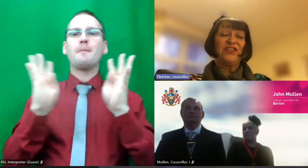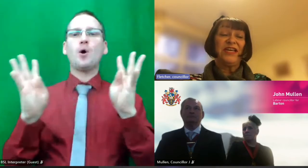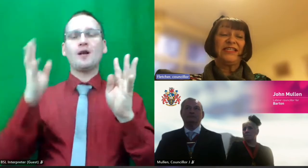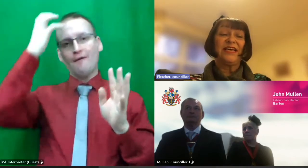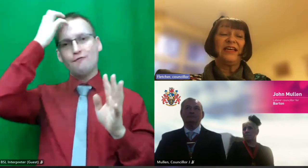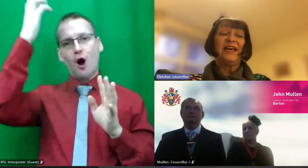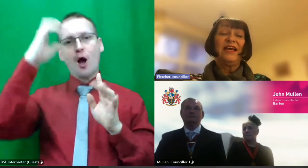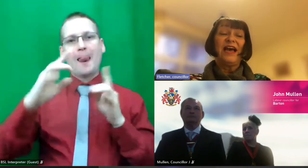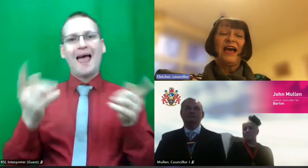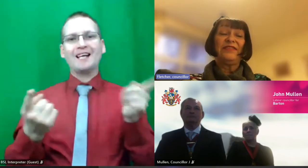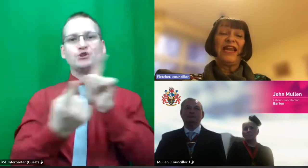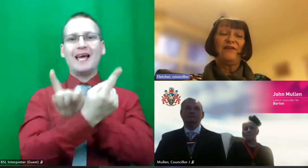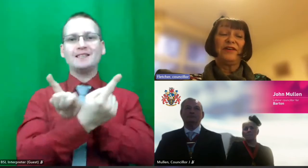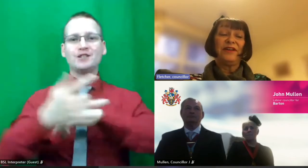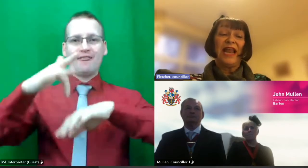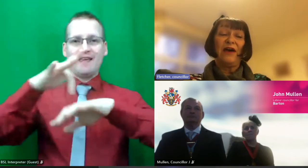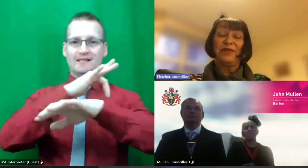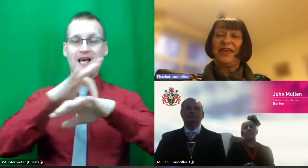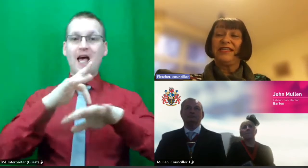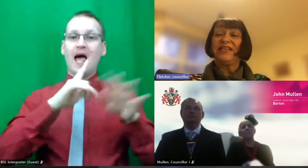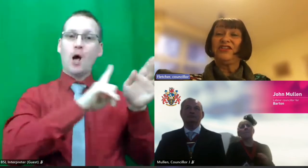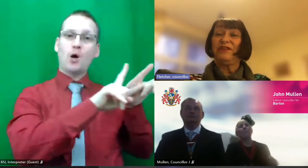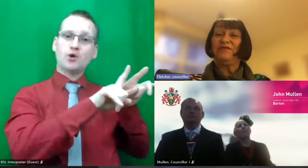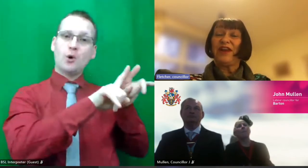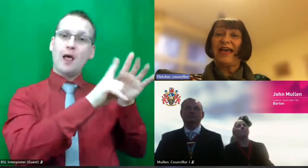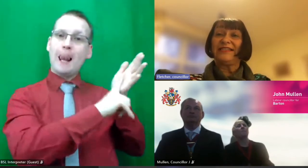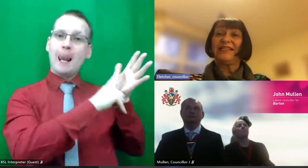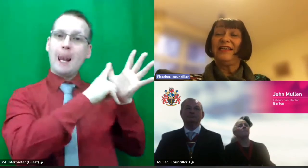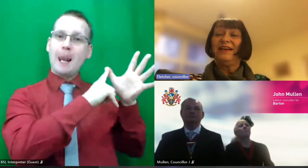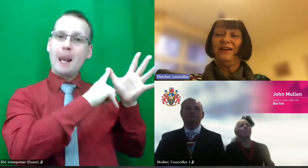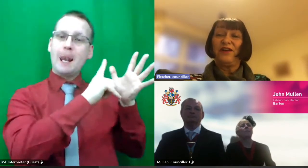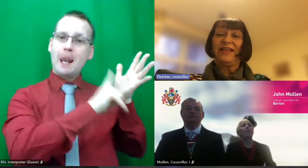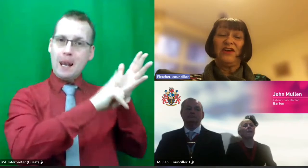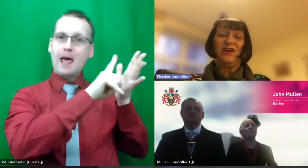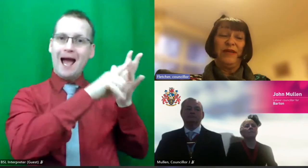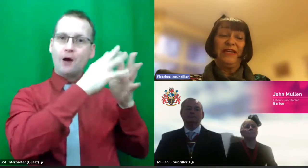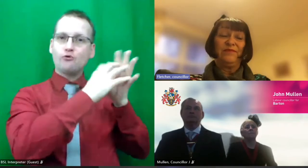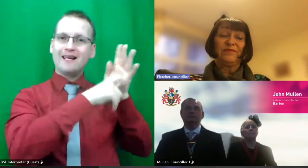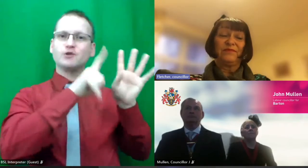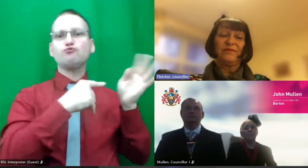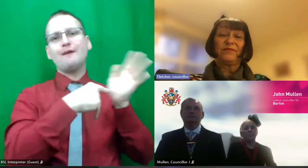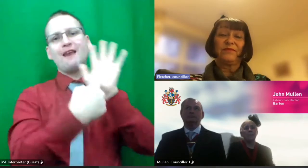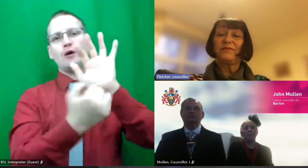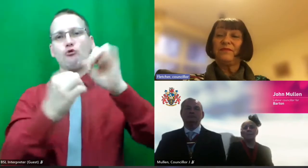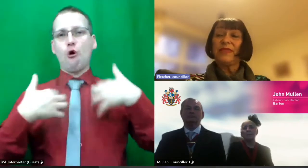of the Royal Exchange Theatre and the Lowry Theatre to reflect her great hobby.